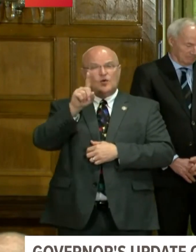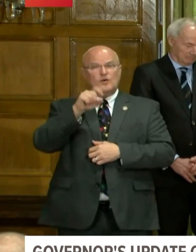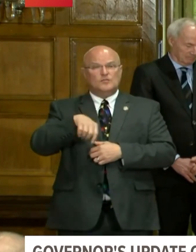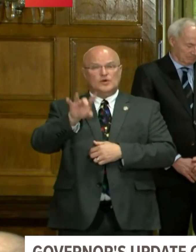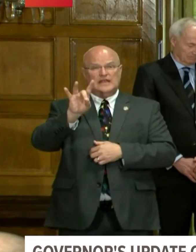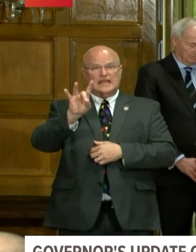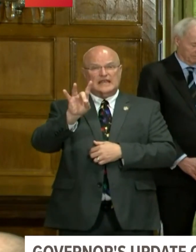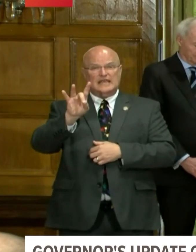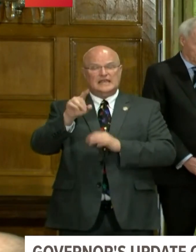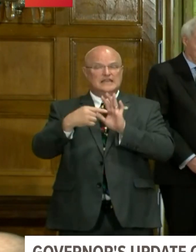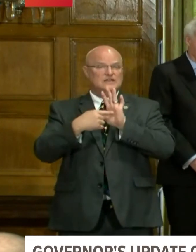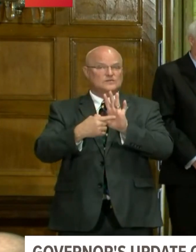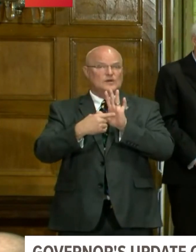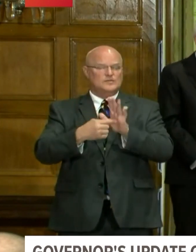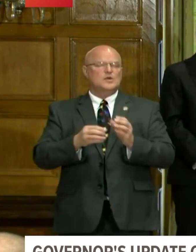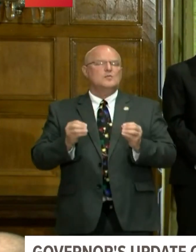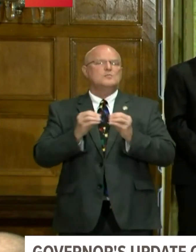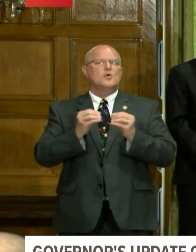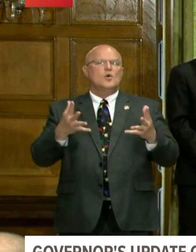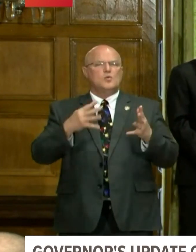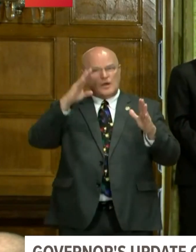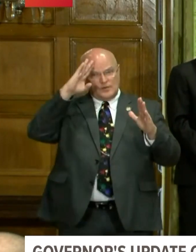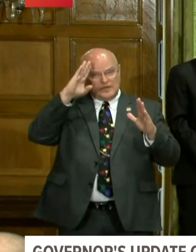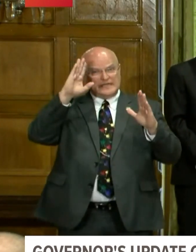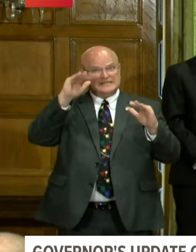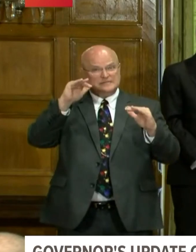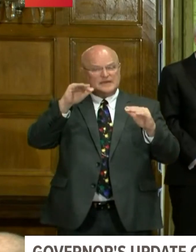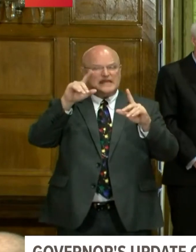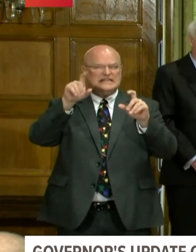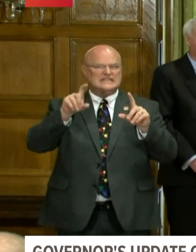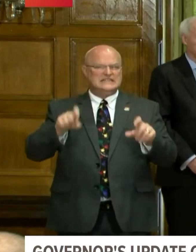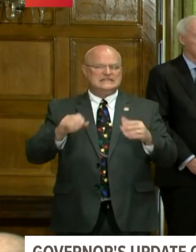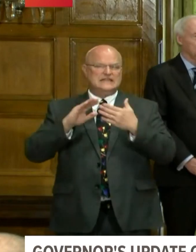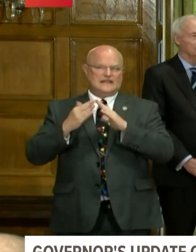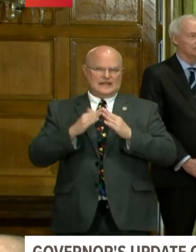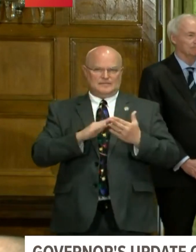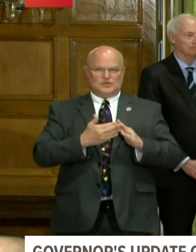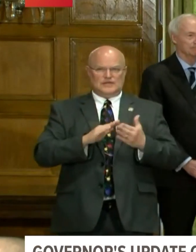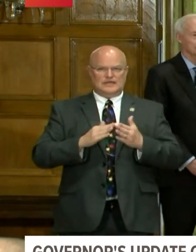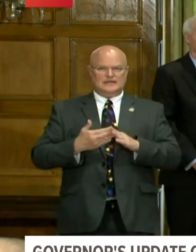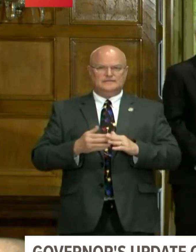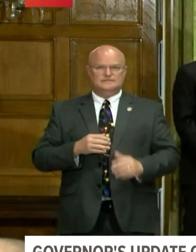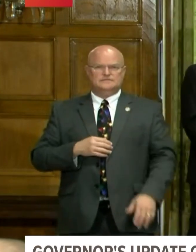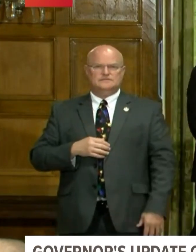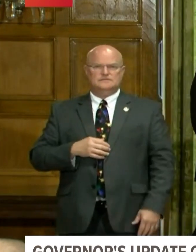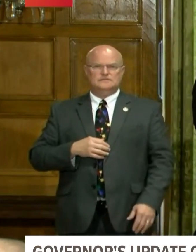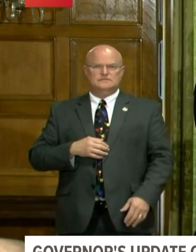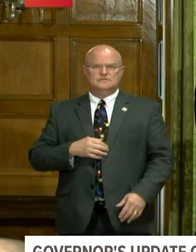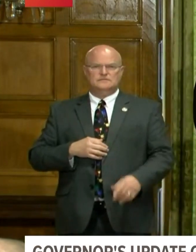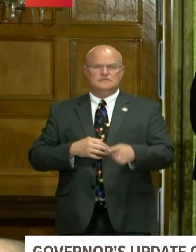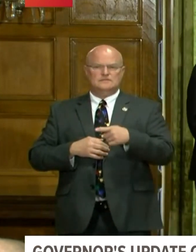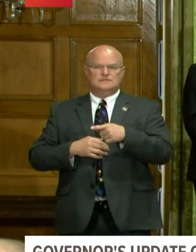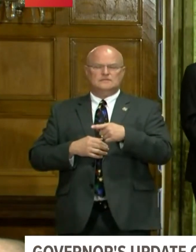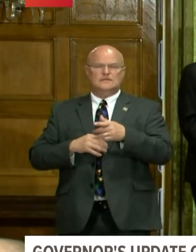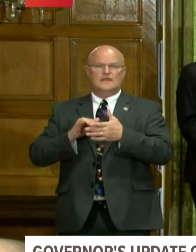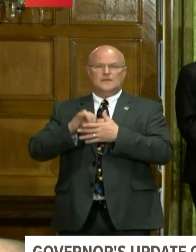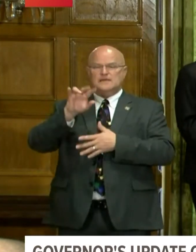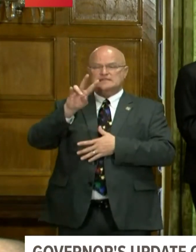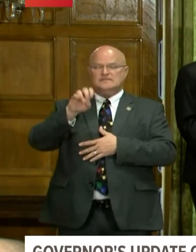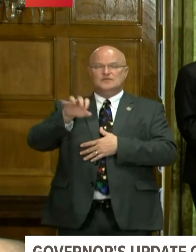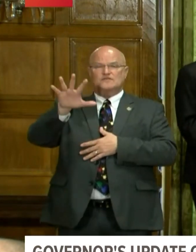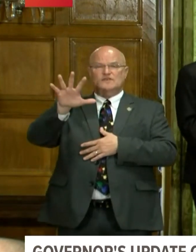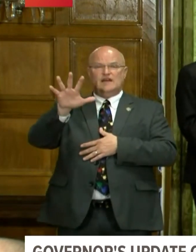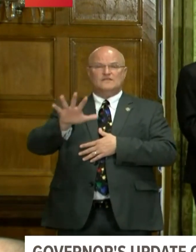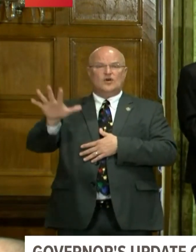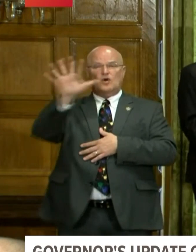is representing more what we would expect in testing in the community. Does that mean that